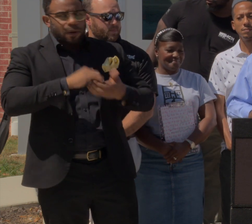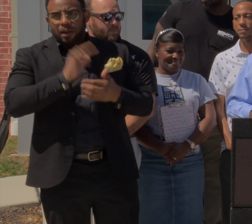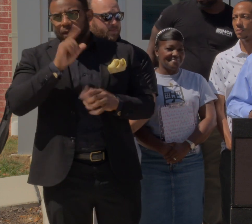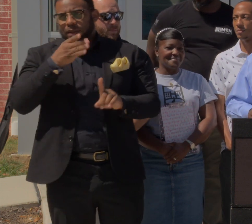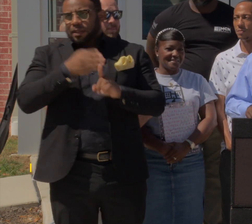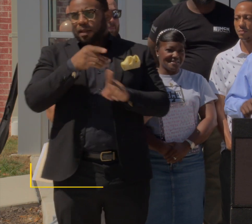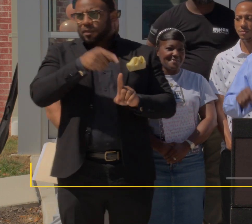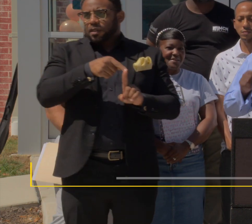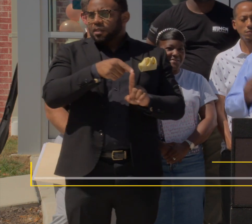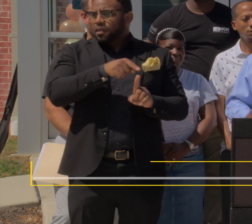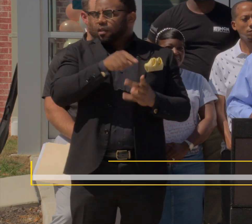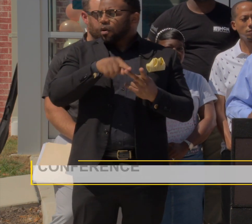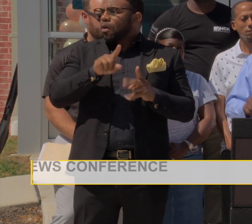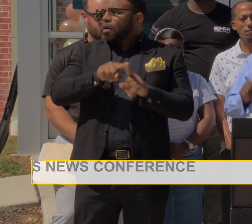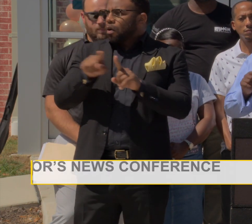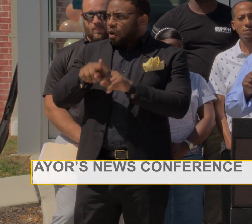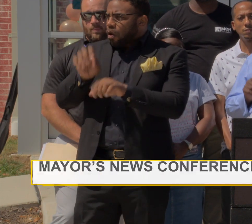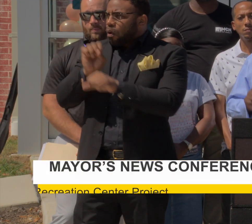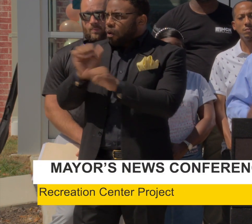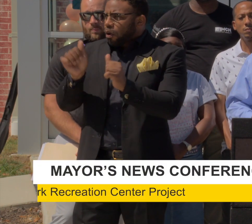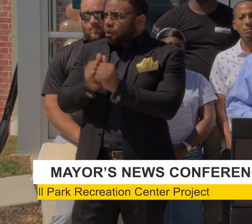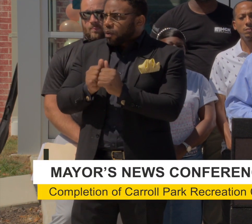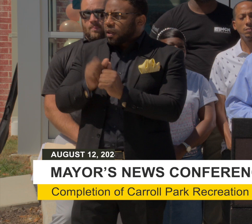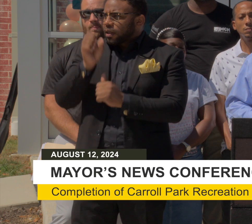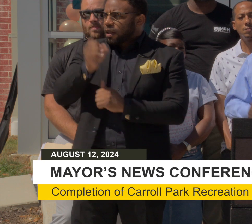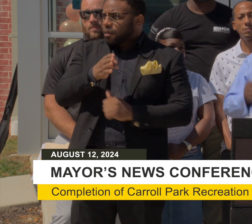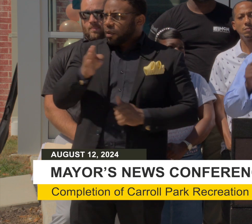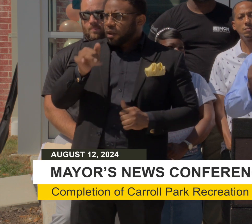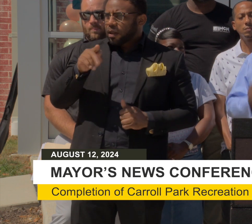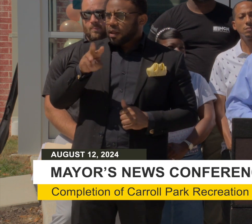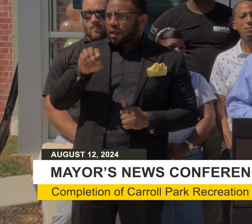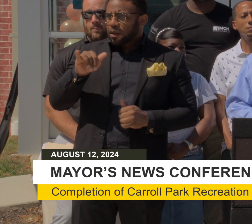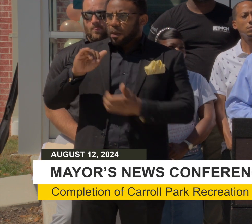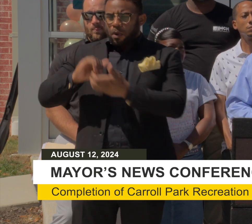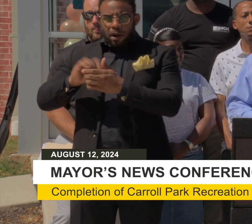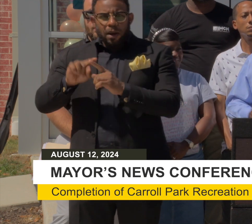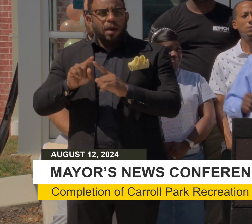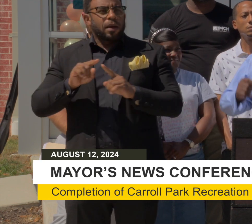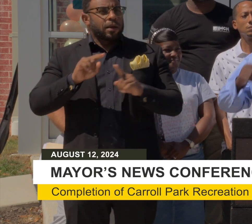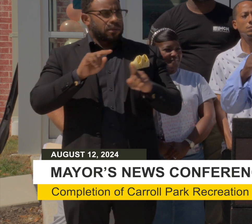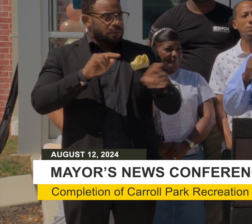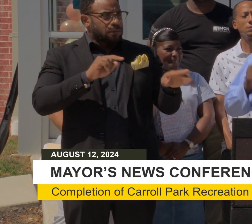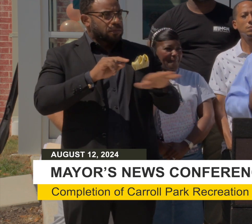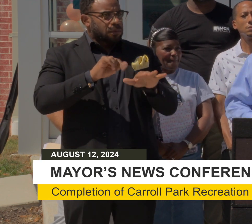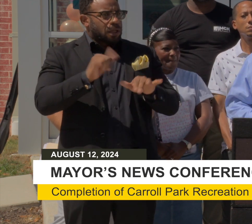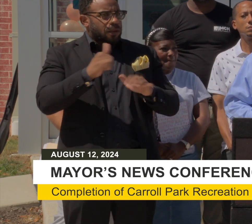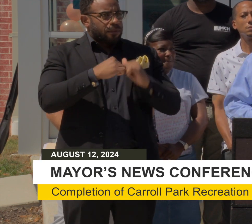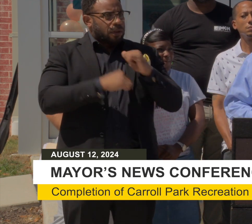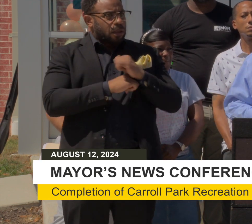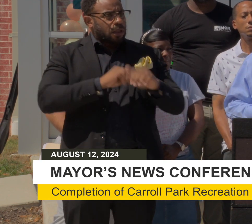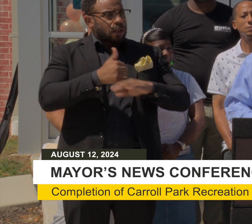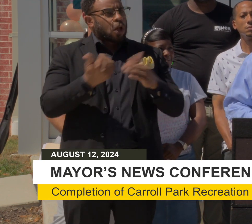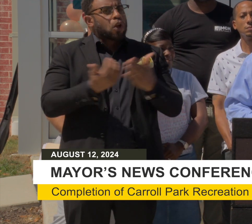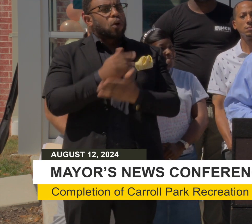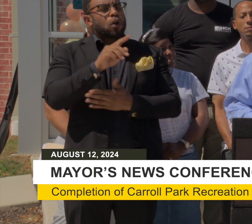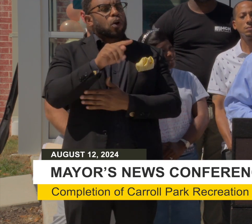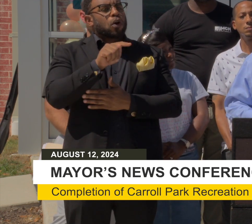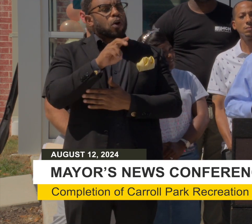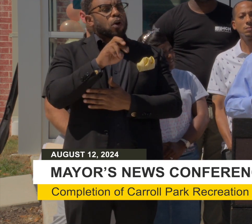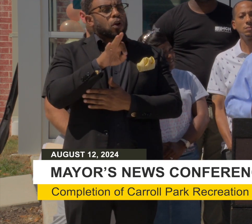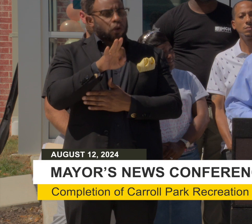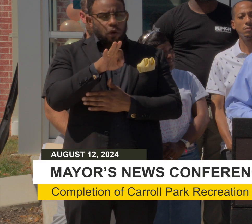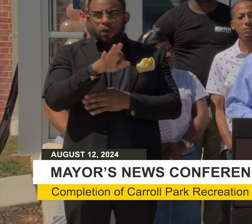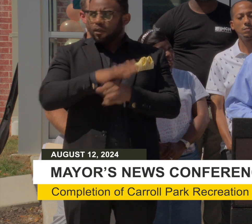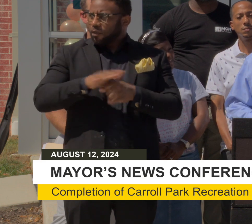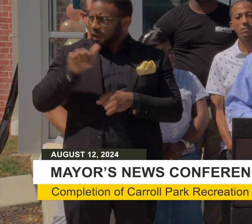just stop here. We're also working with South Baltimore Gateway Partnership and Rickman Foundation to install a new turf field that will